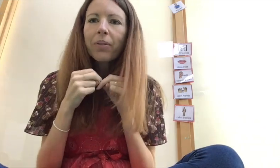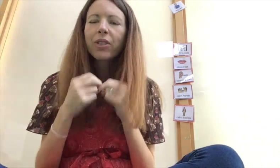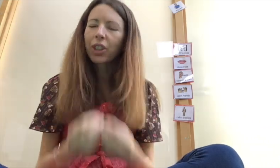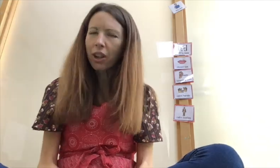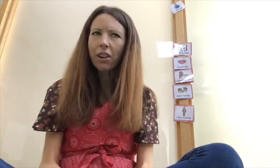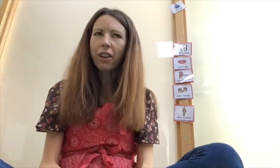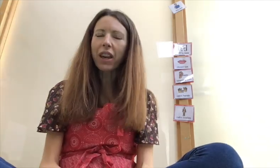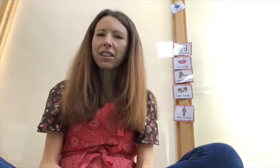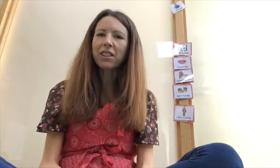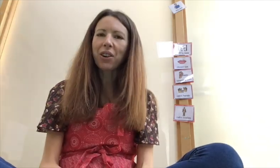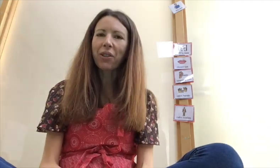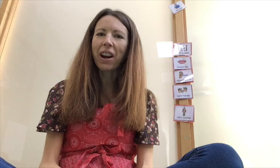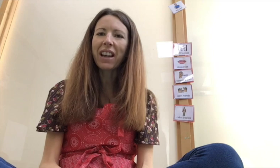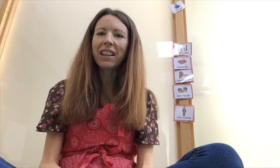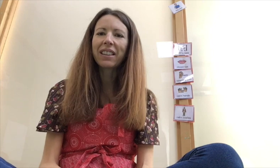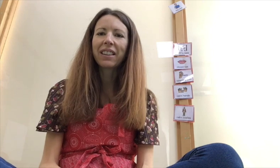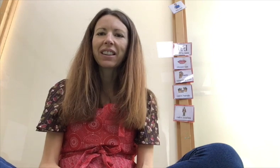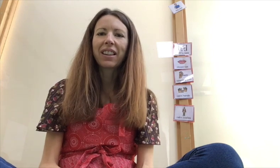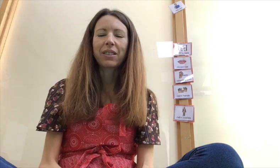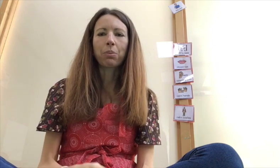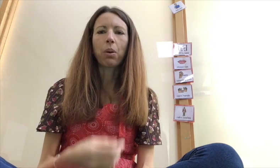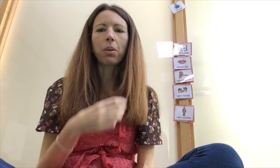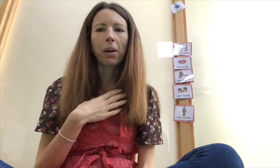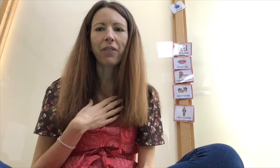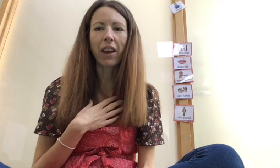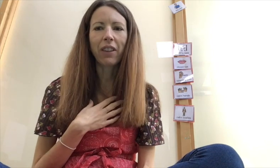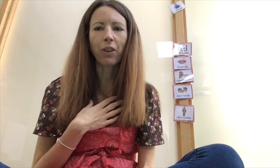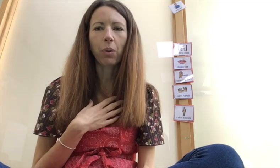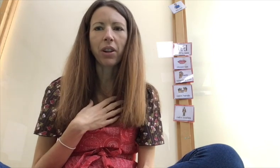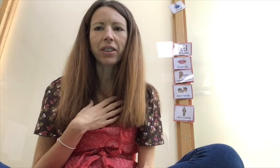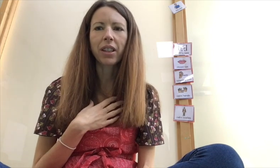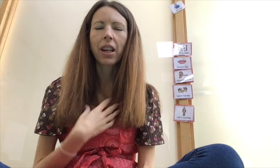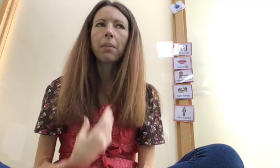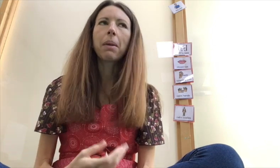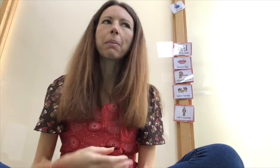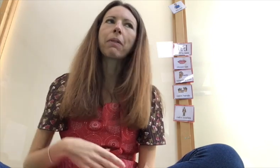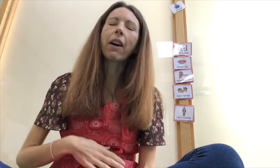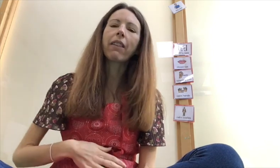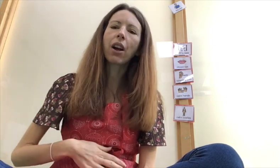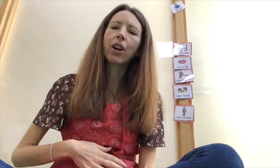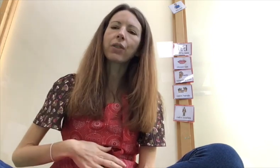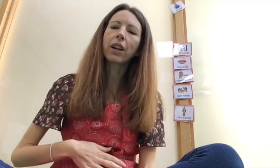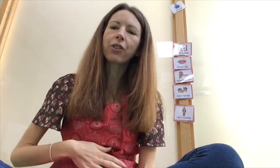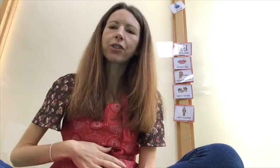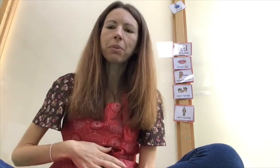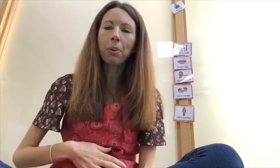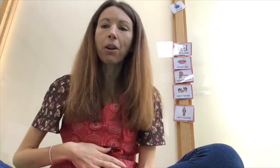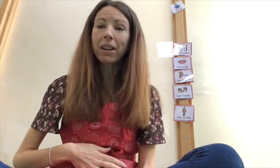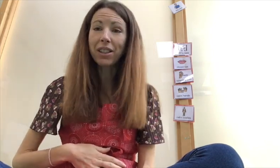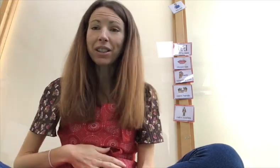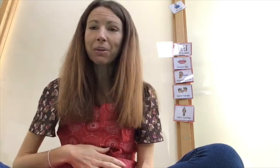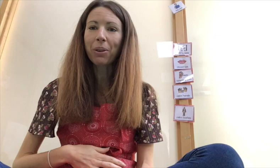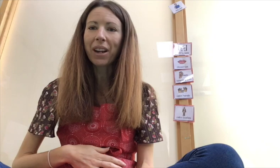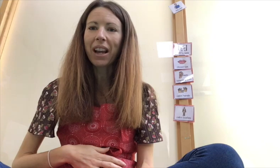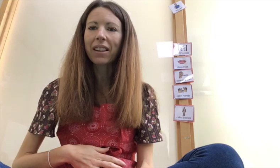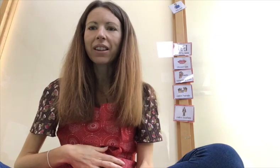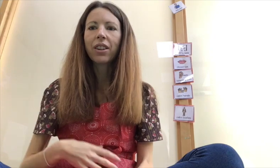you know that story? It's one of my favourite ones. Made me very hungry for some porridge this morning.